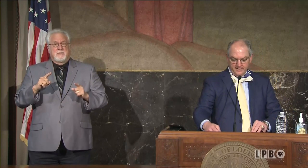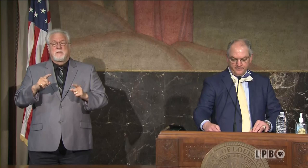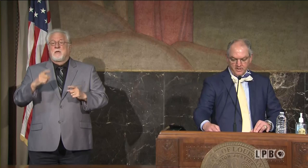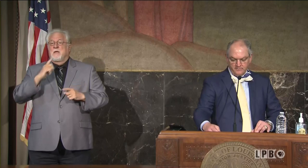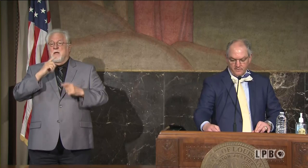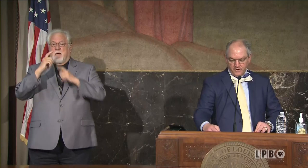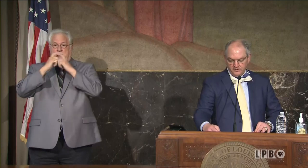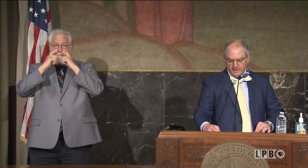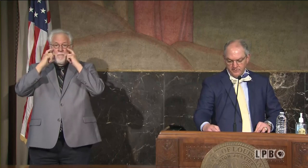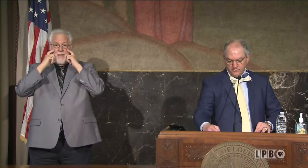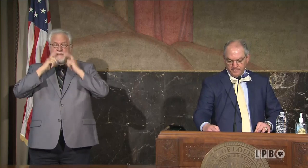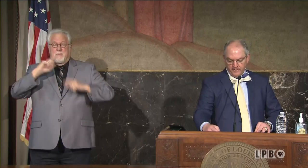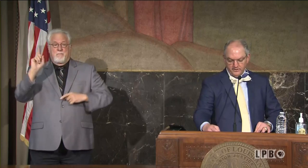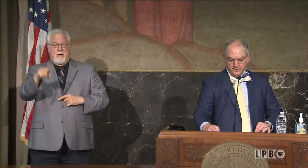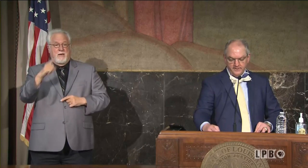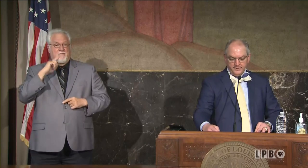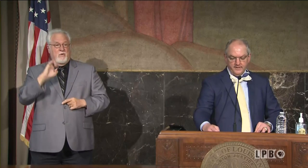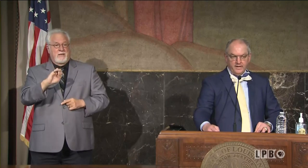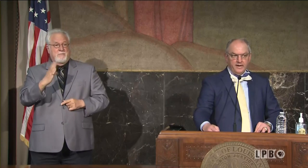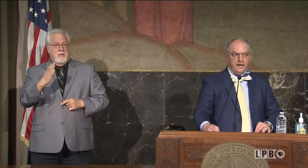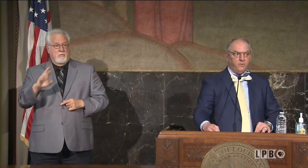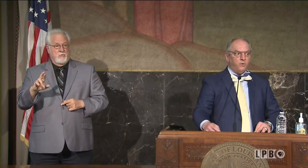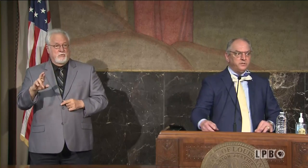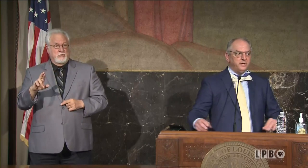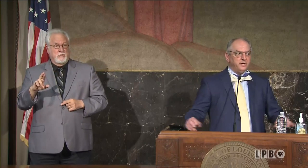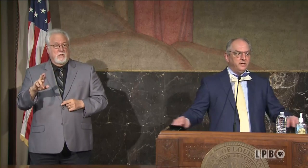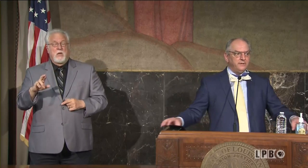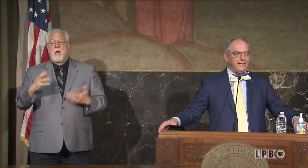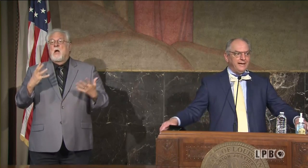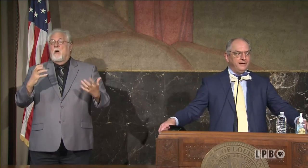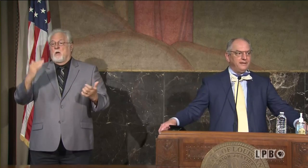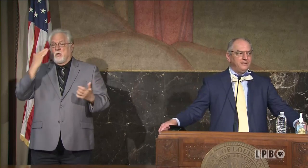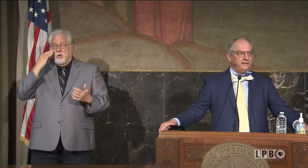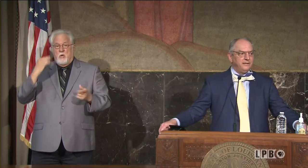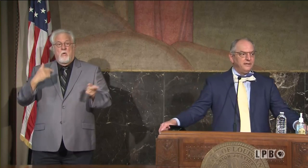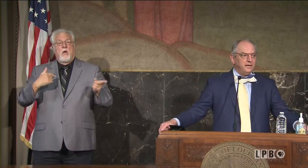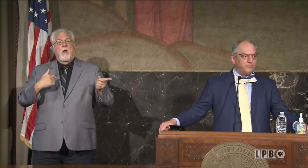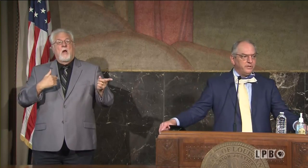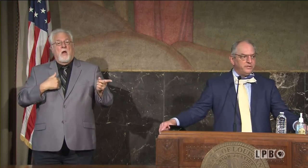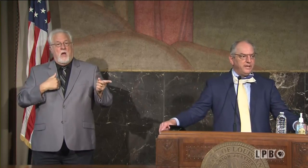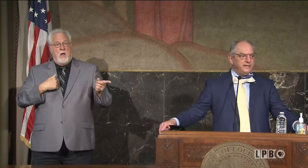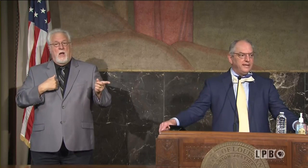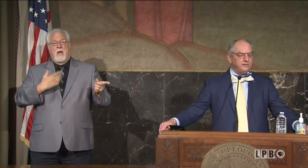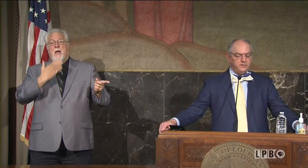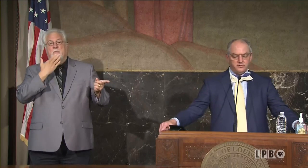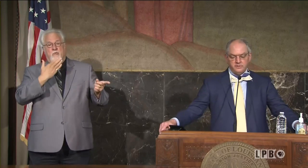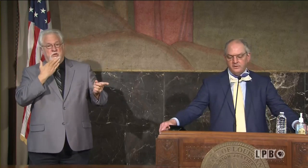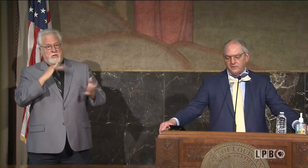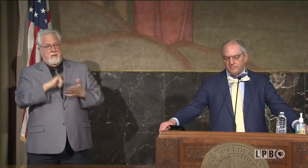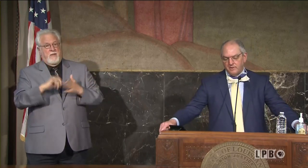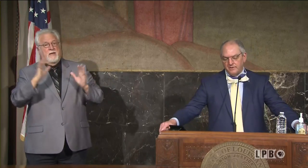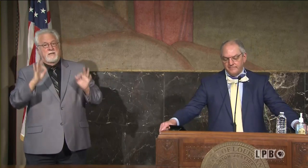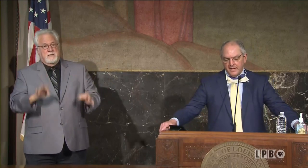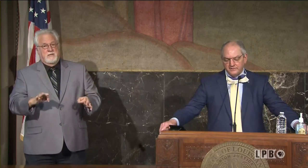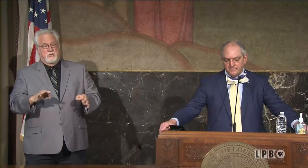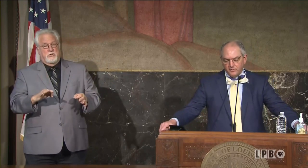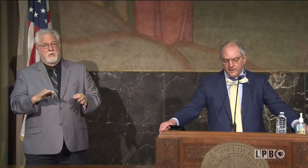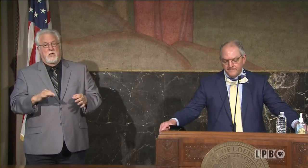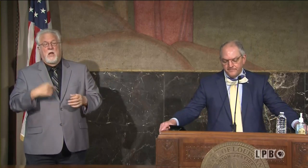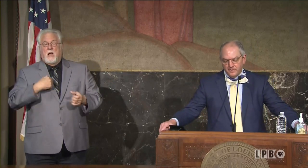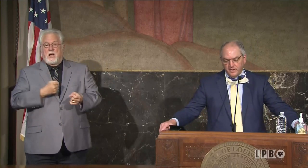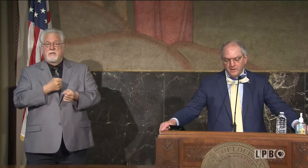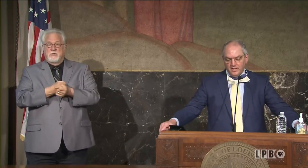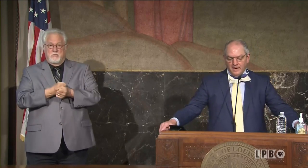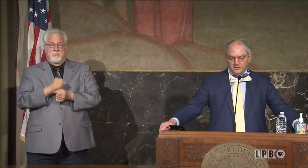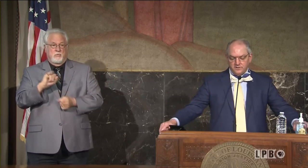mandate for East Baton Rouge Parish. I want you to know that I appreciate that decision on her part. I support